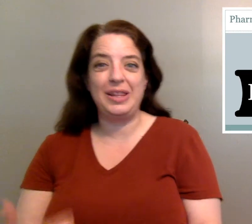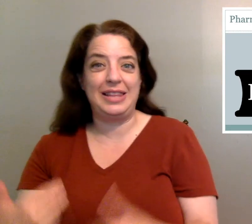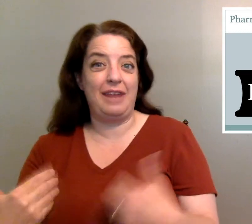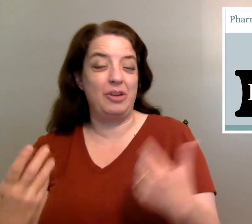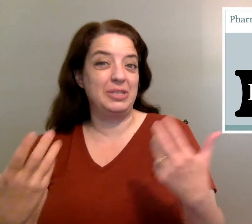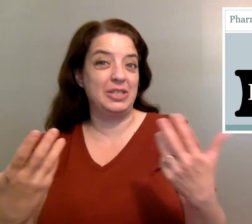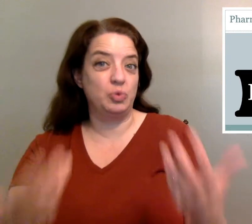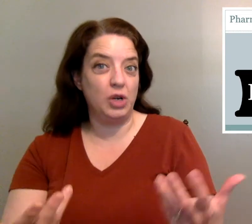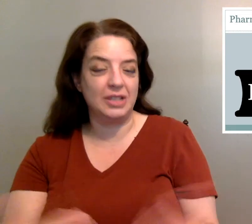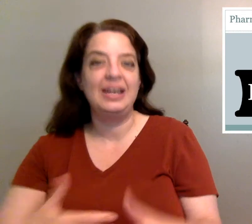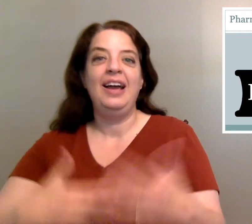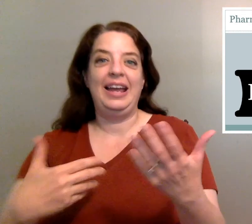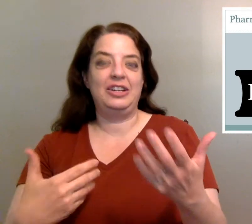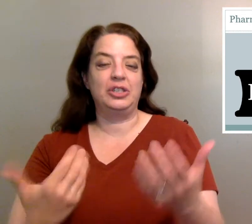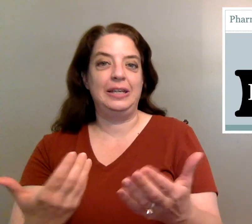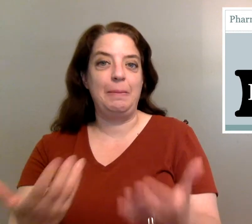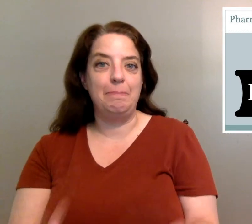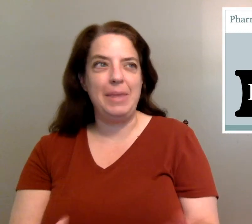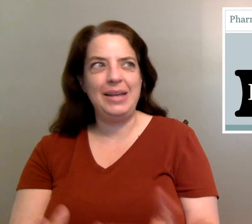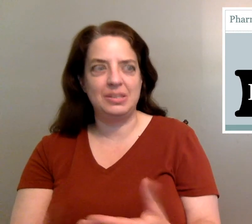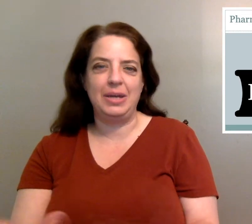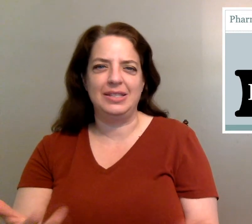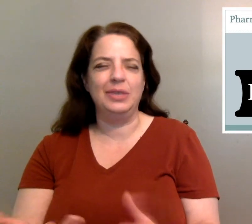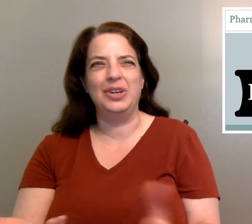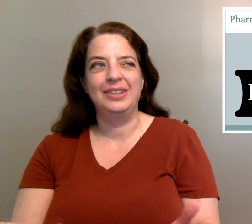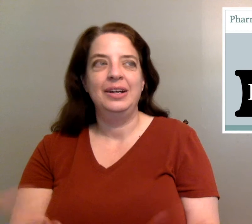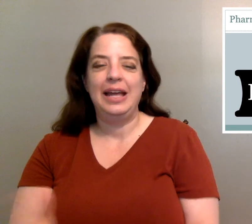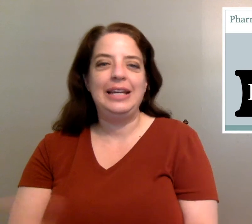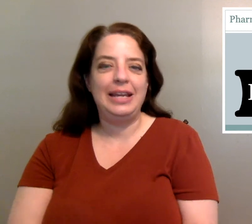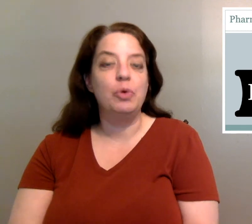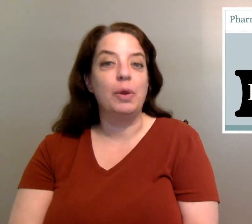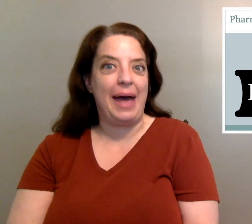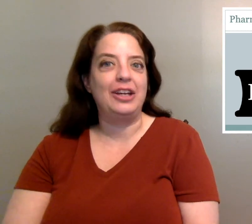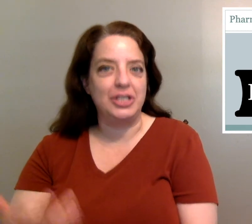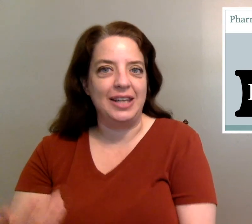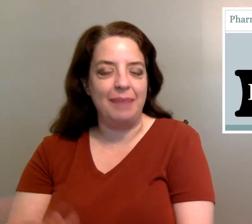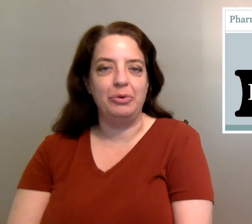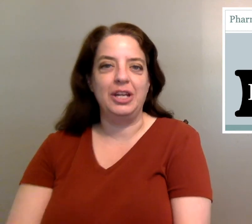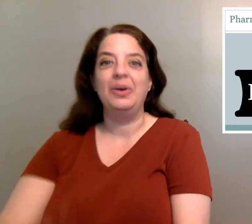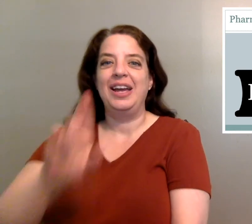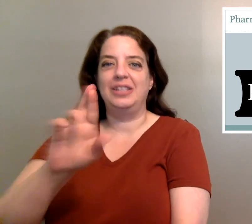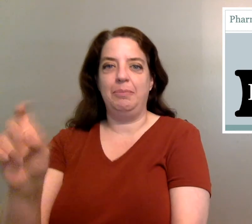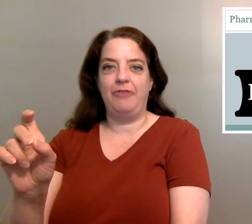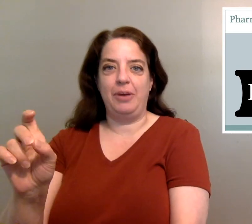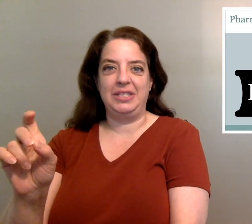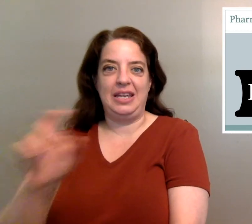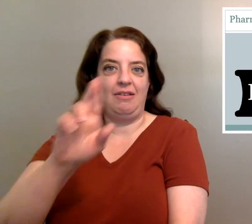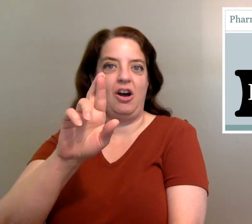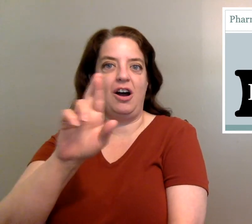that pharmacist works and actually makes the medicine or any more packages it up for you is a pharmacy,